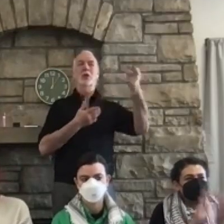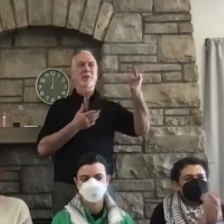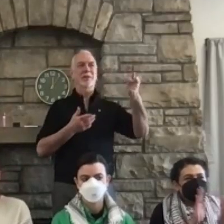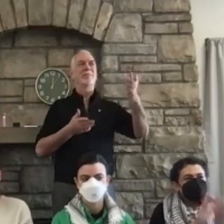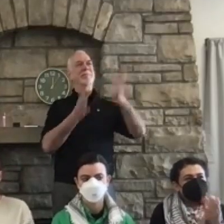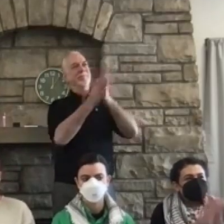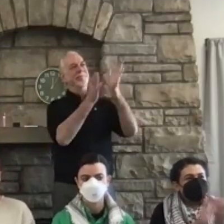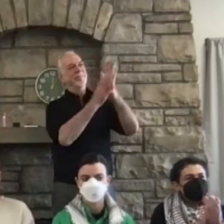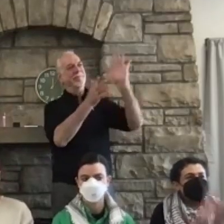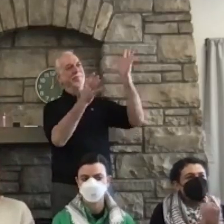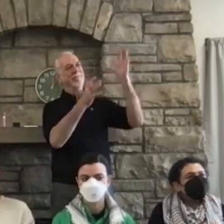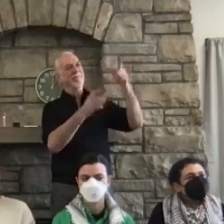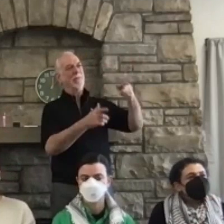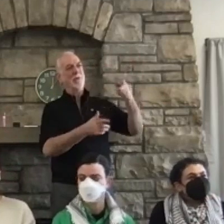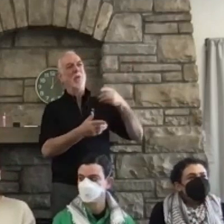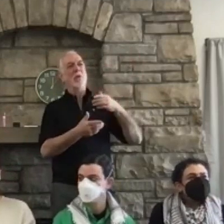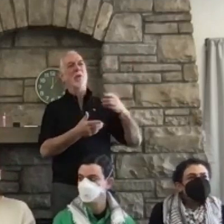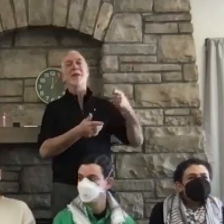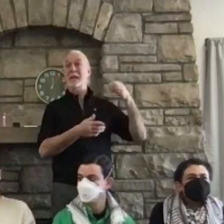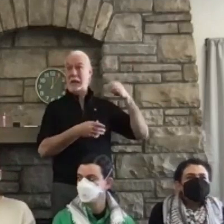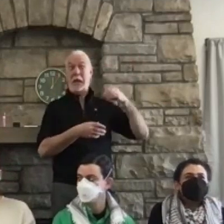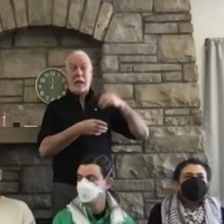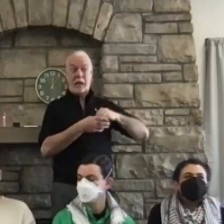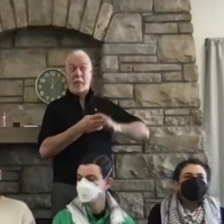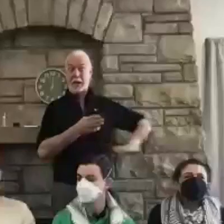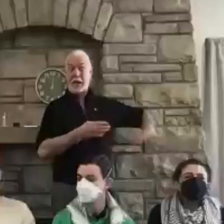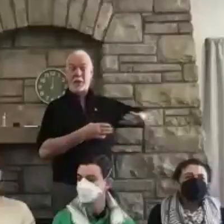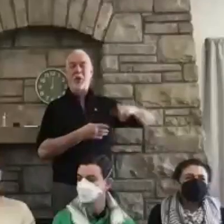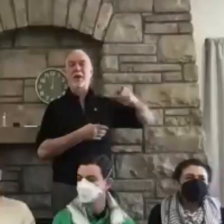It's in the neighborhood, right? Yeah. Technically in the neighborhood, and runs